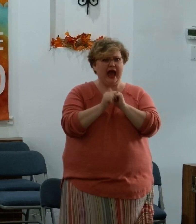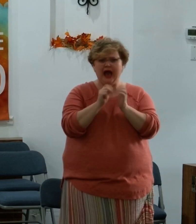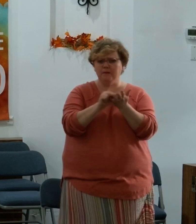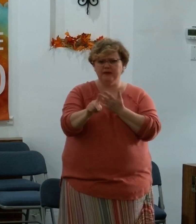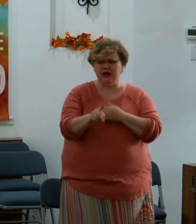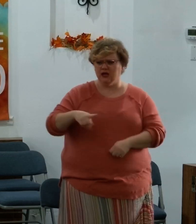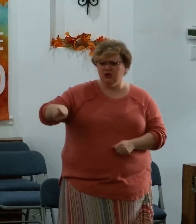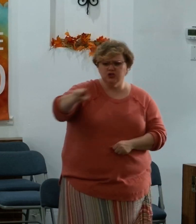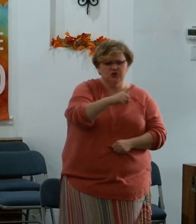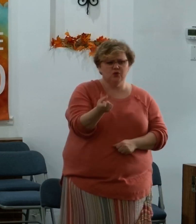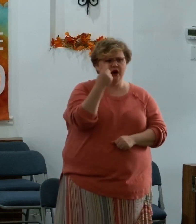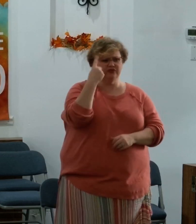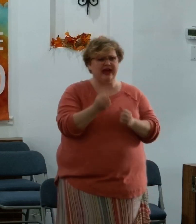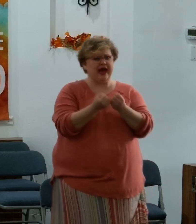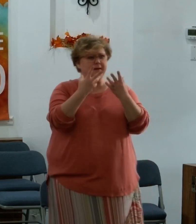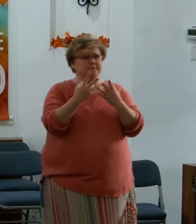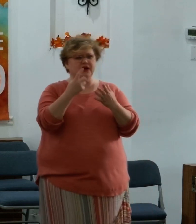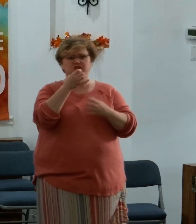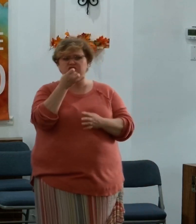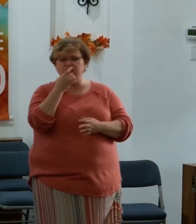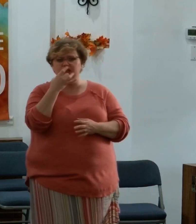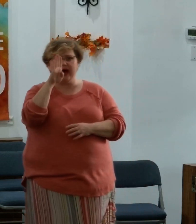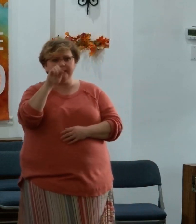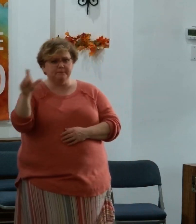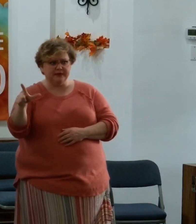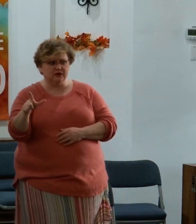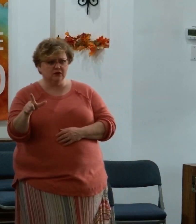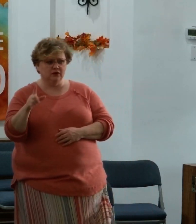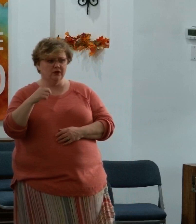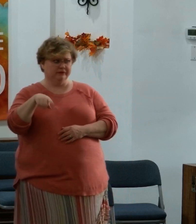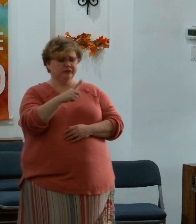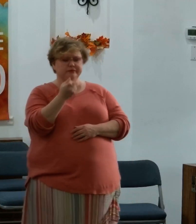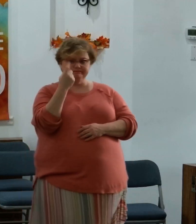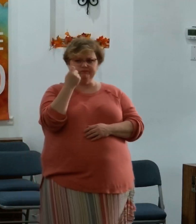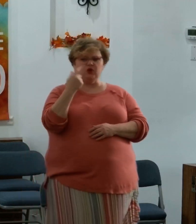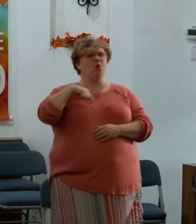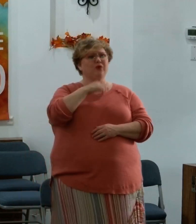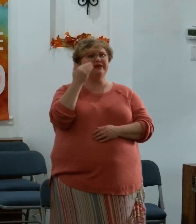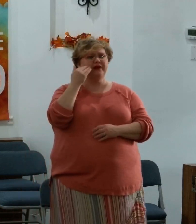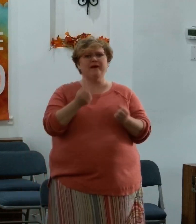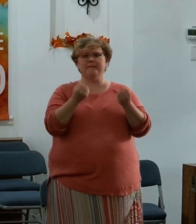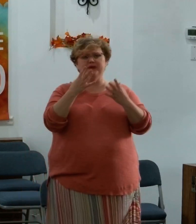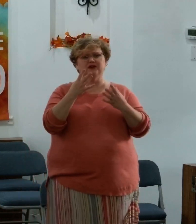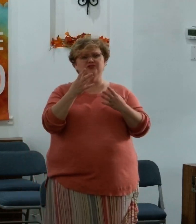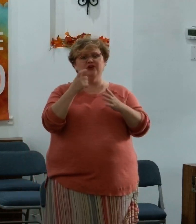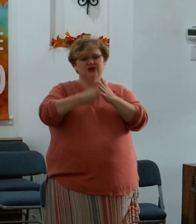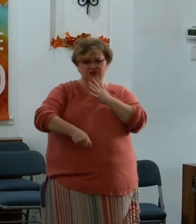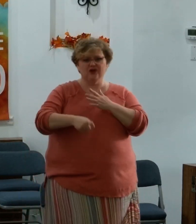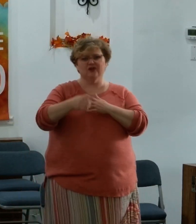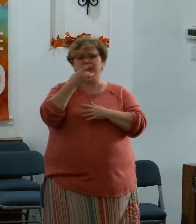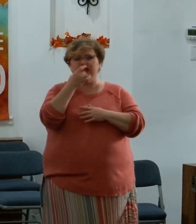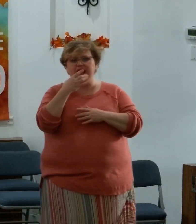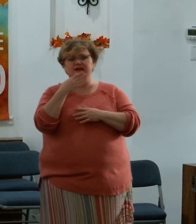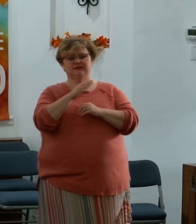understand how much the light bill is for this church every month? Yeah, all of you do. You respond, yes. We know what it costs to keep the lights on and power on, and